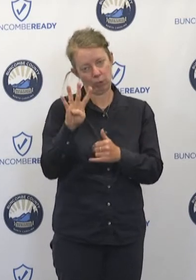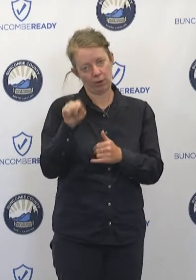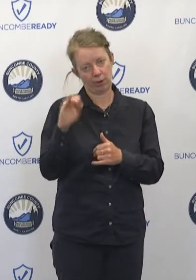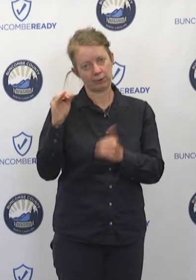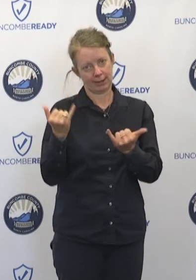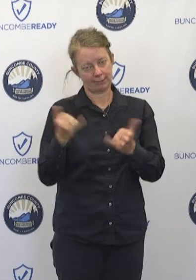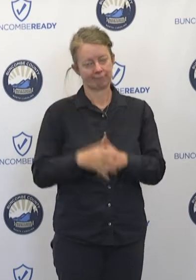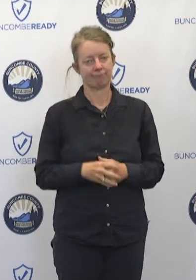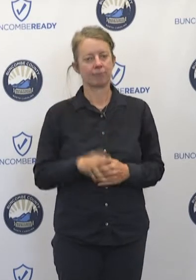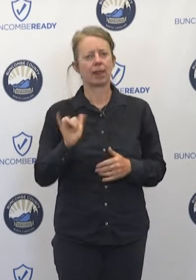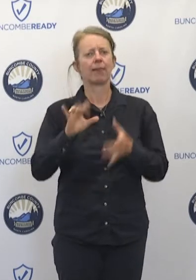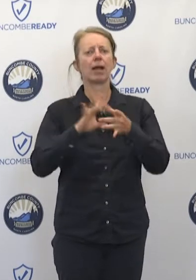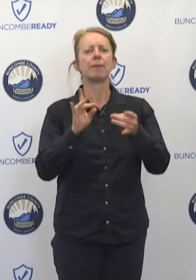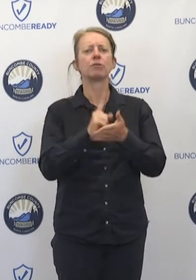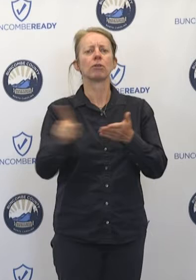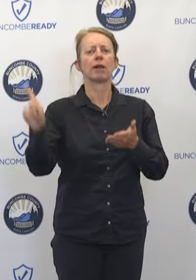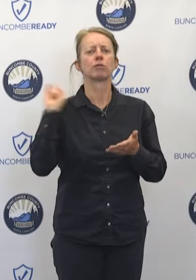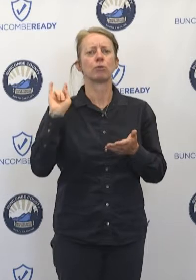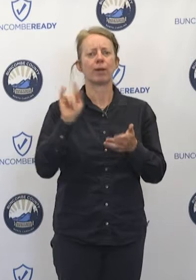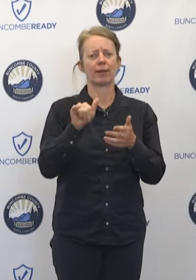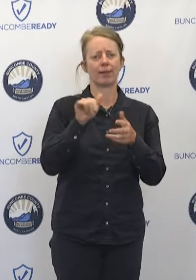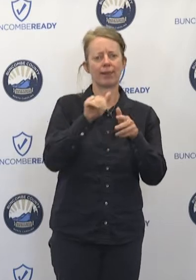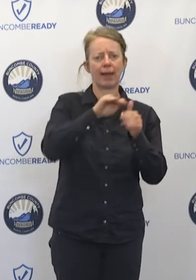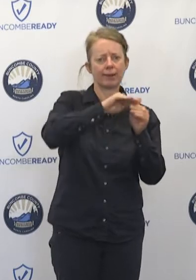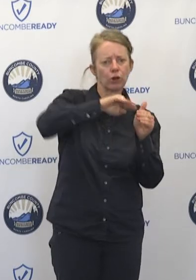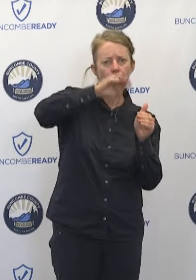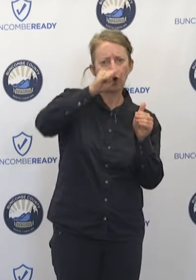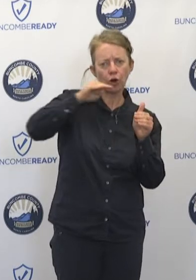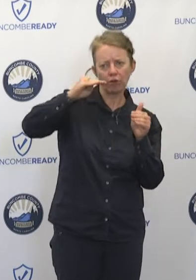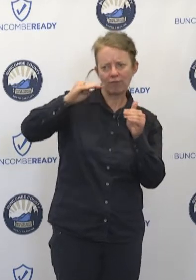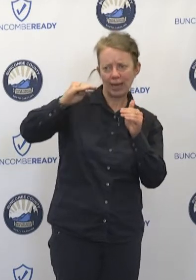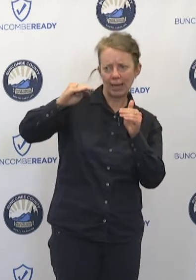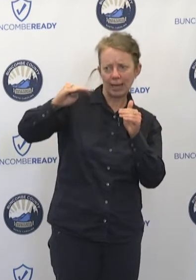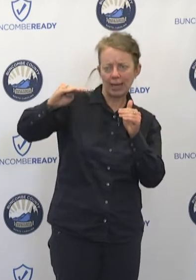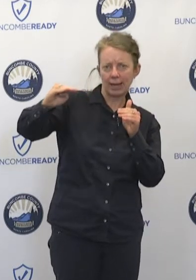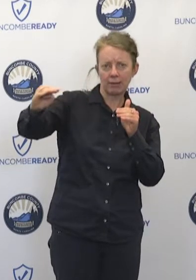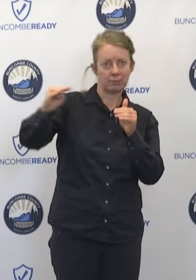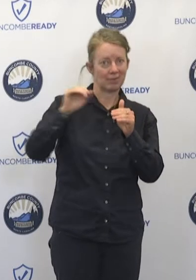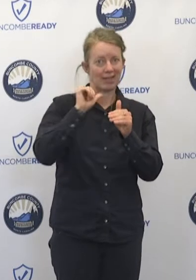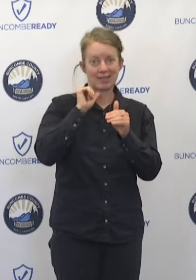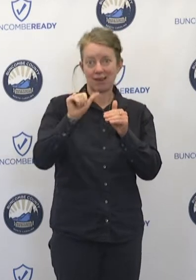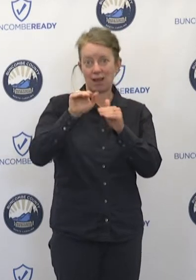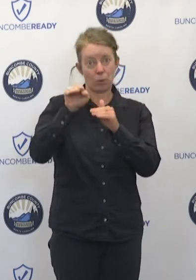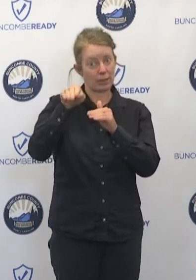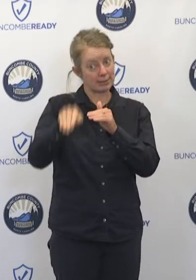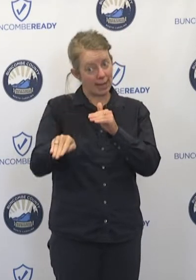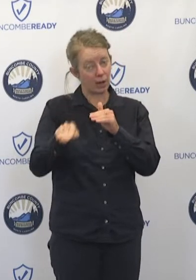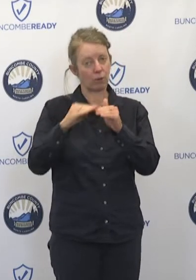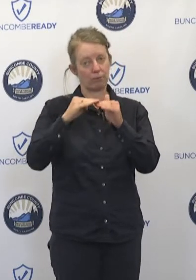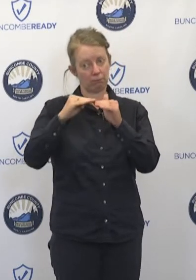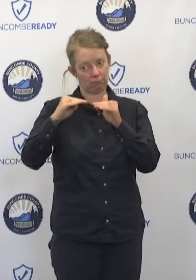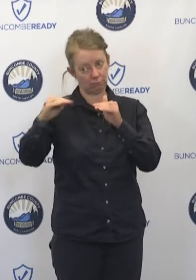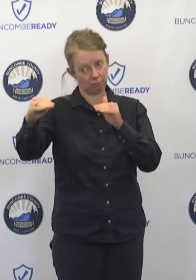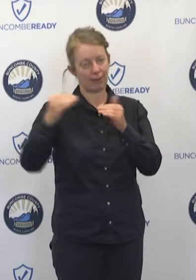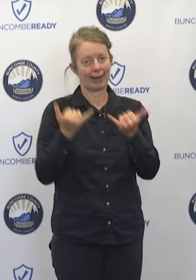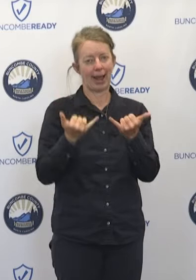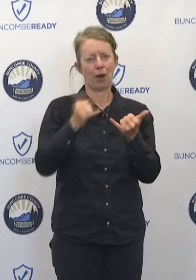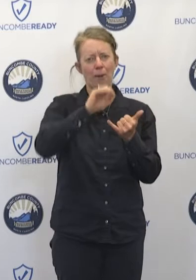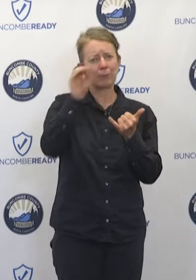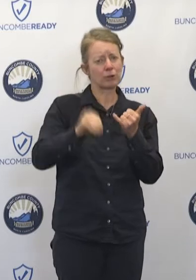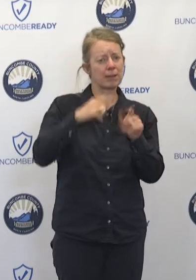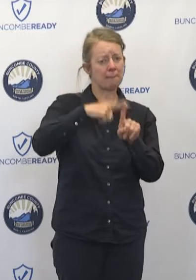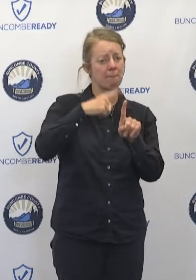As I said last week, the plateauing or lack of continued decrease in new cases and now an increase in percent positivity,